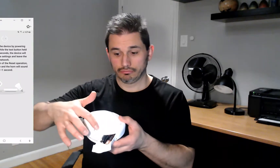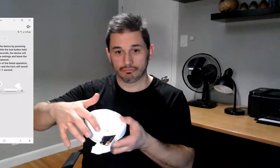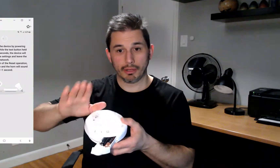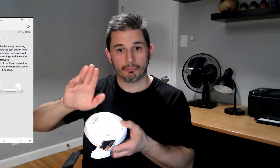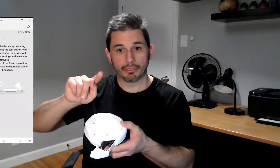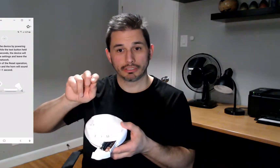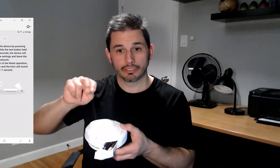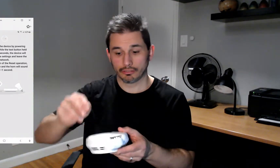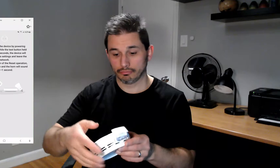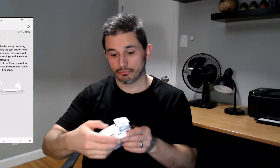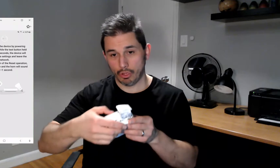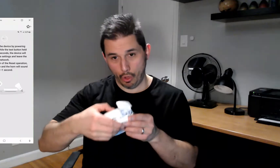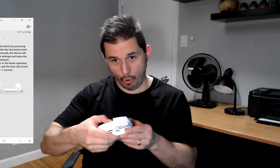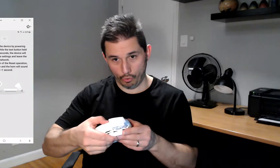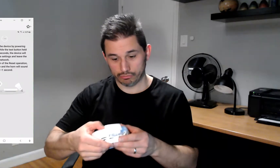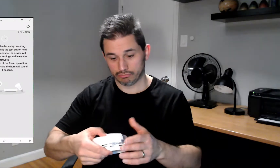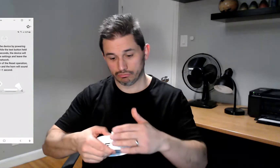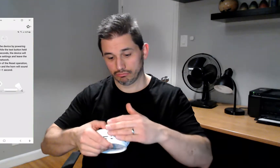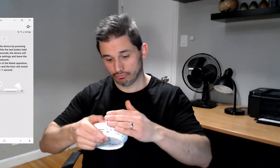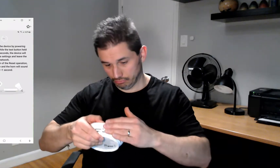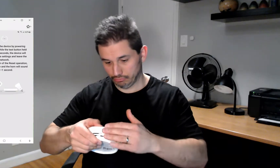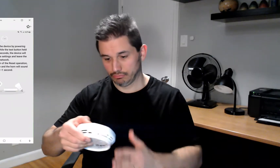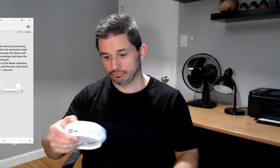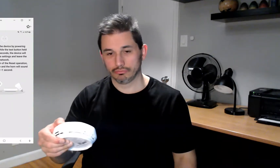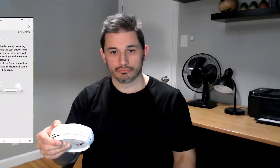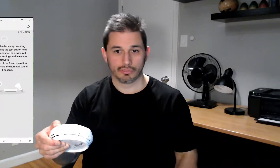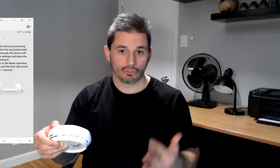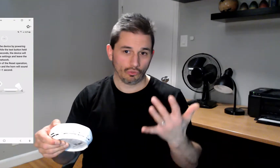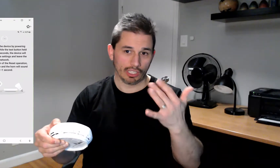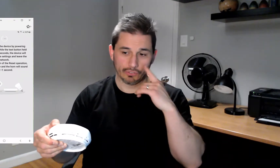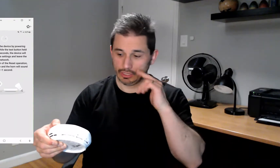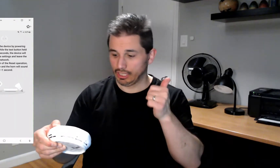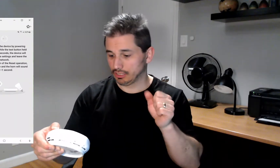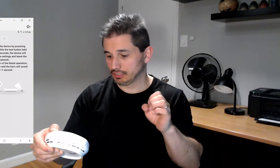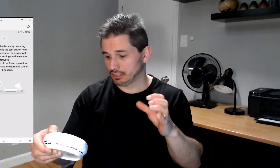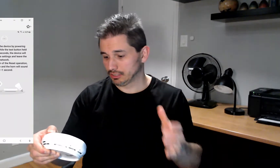So there's the button. Now I've pressed it, and I'll wait for 10 seconds.